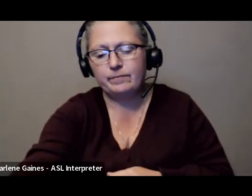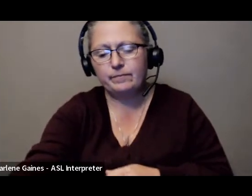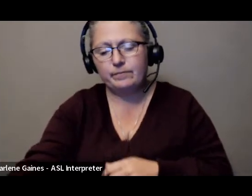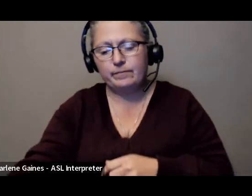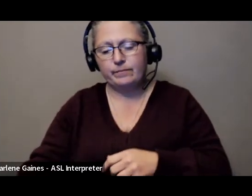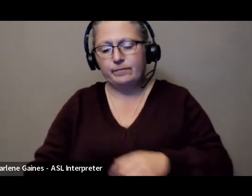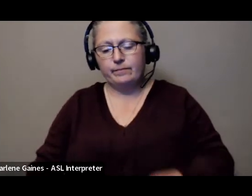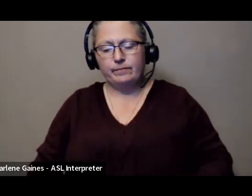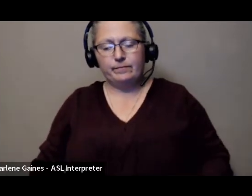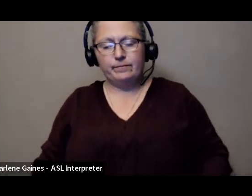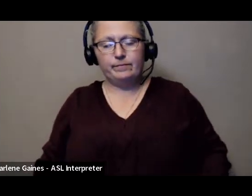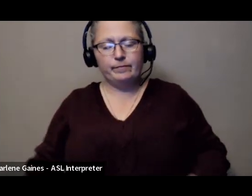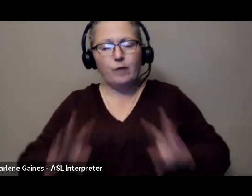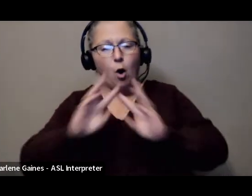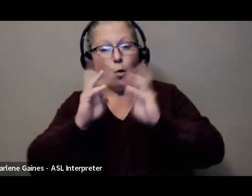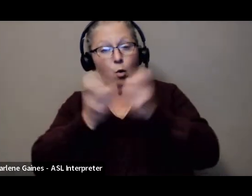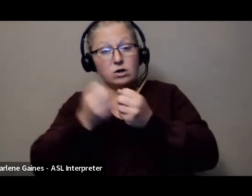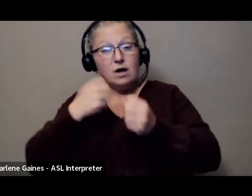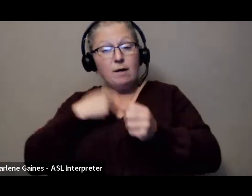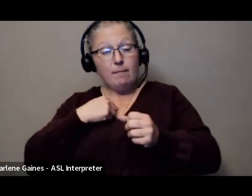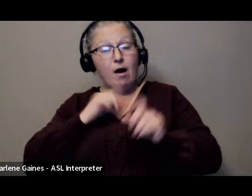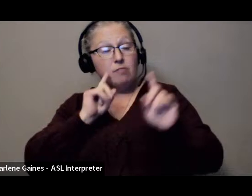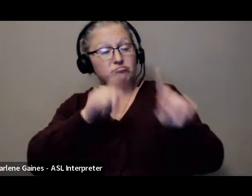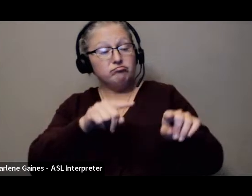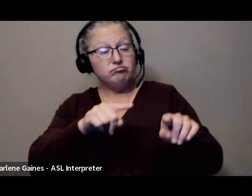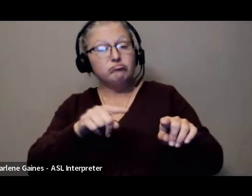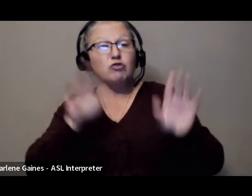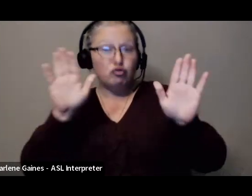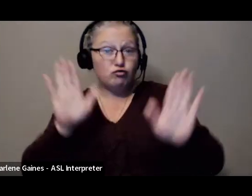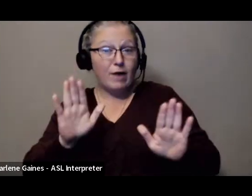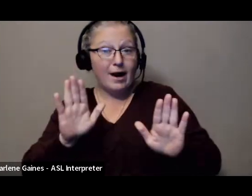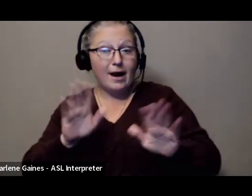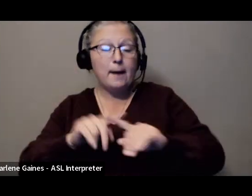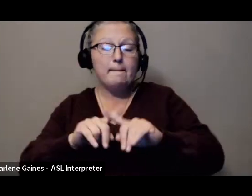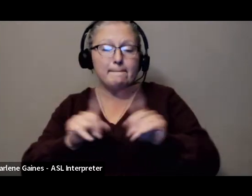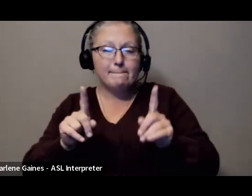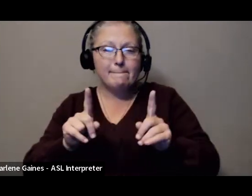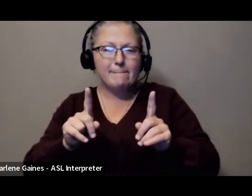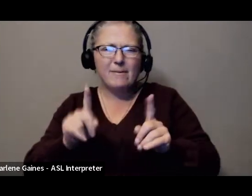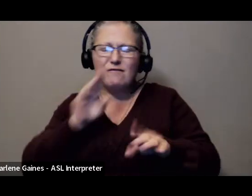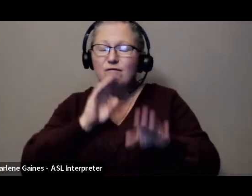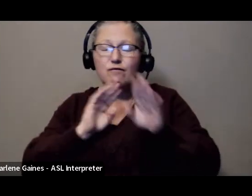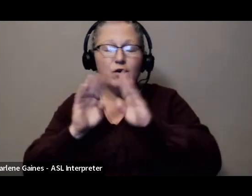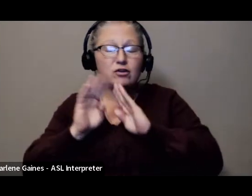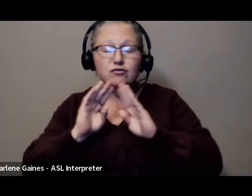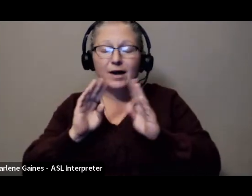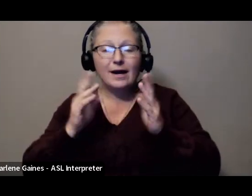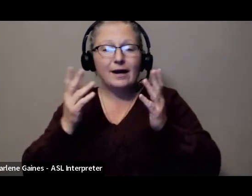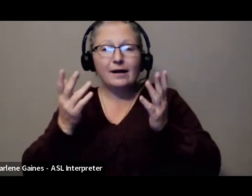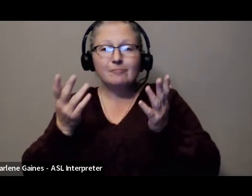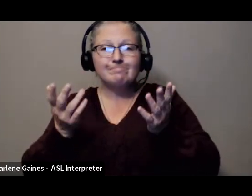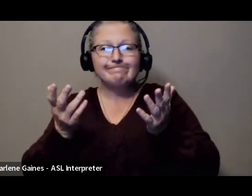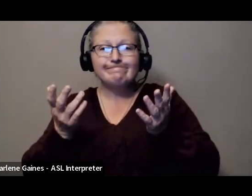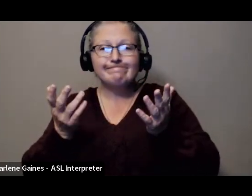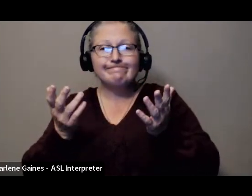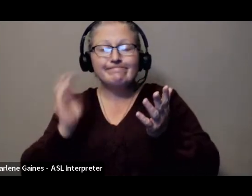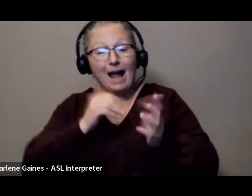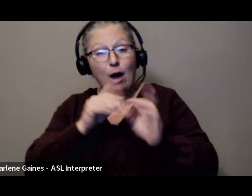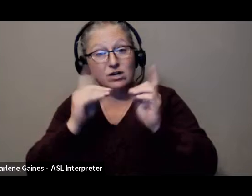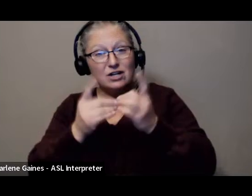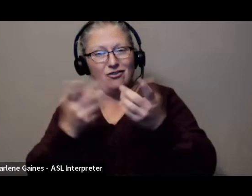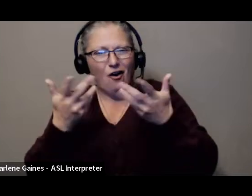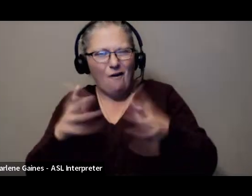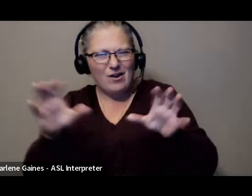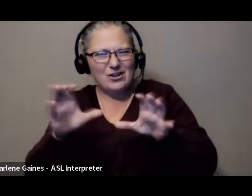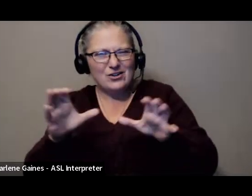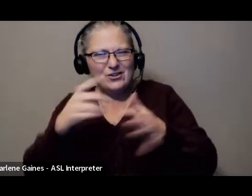The workshops that I attended were great, but what was really frustrating was that our district already does a